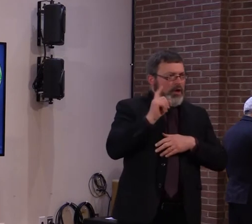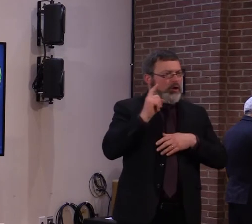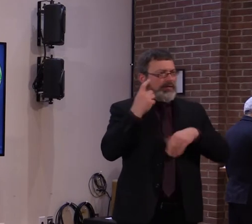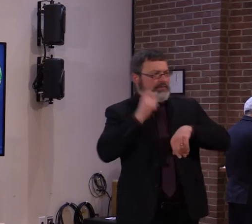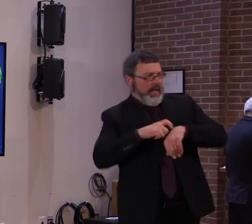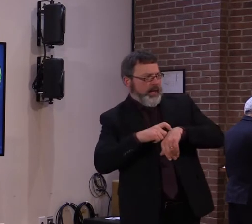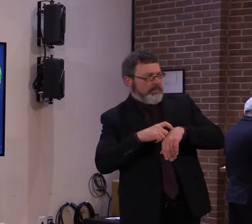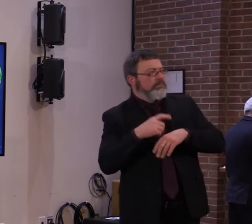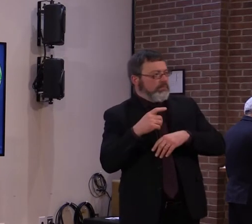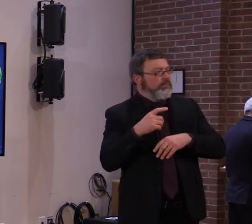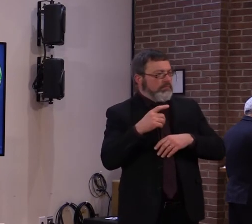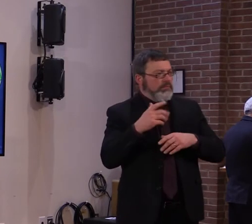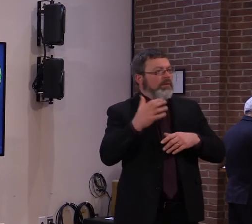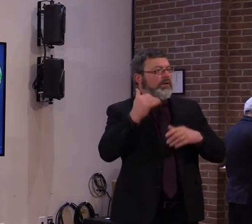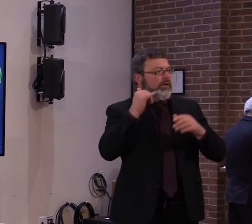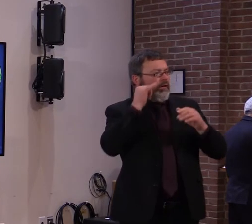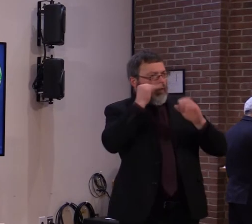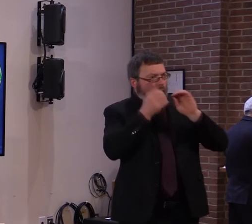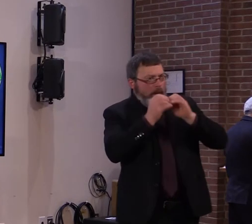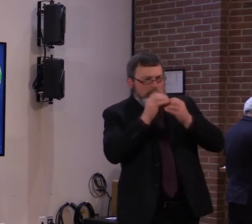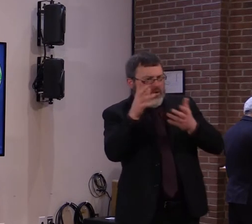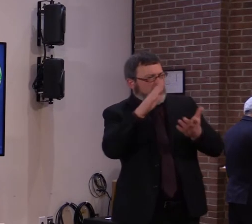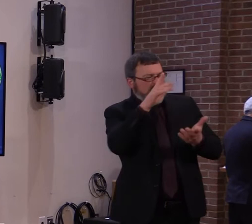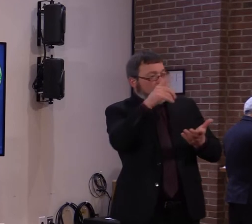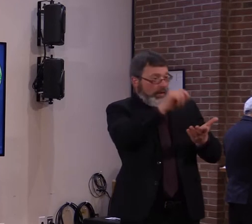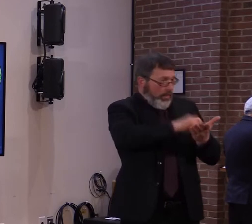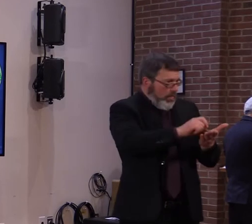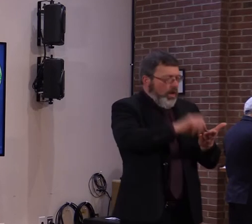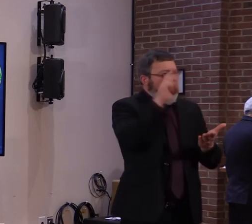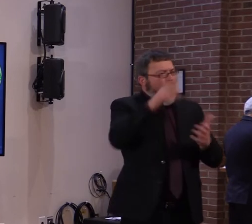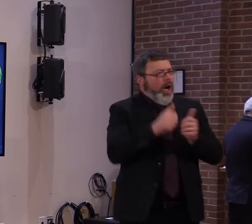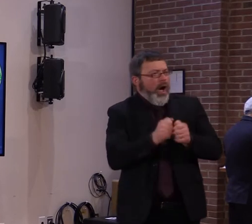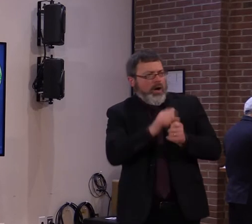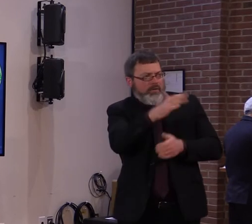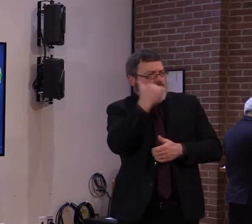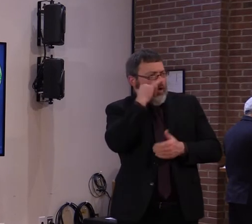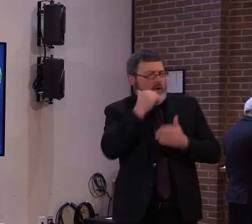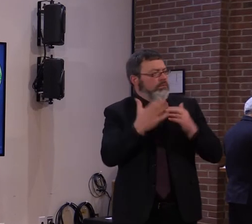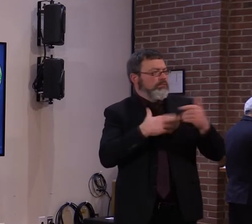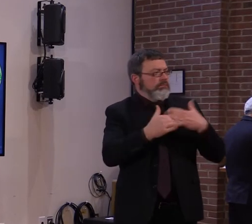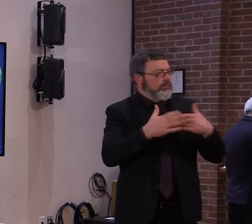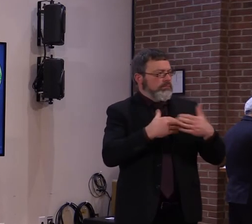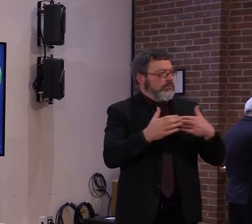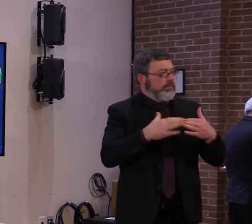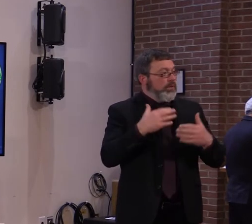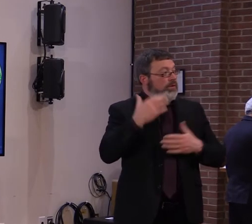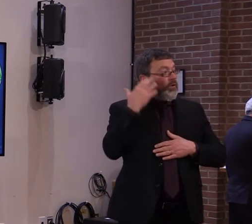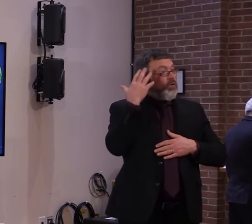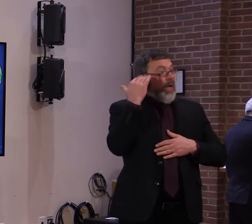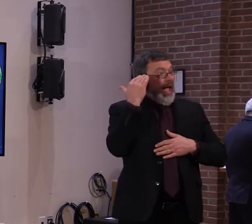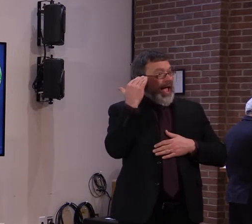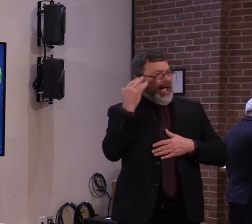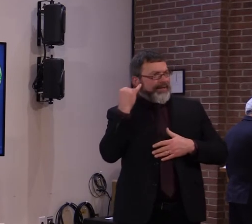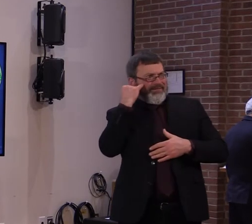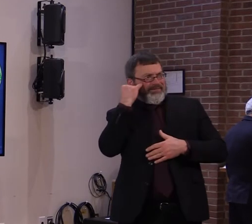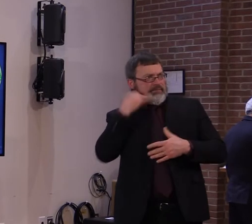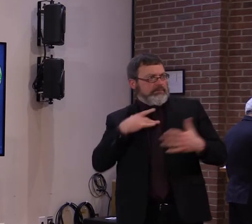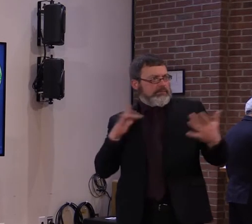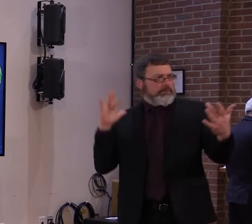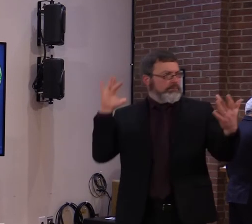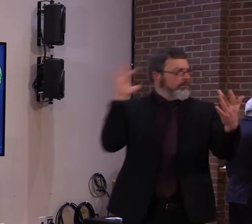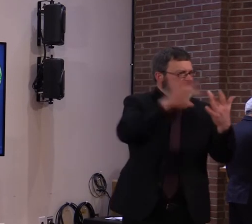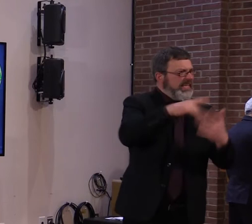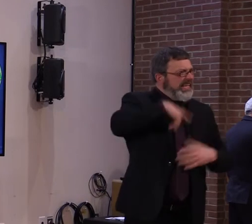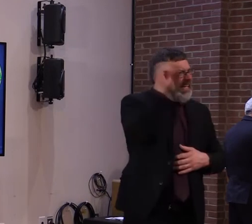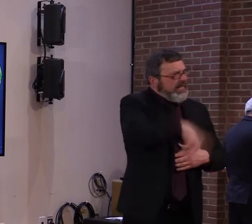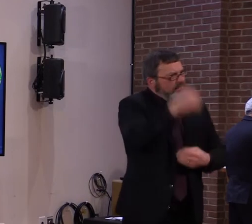need to ensure hospitals are not overwhelmed, keep as many Vermonters working as possible, and certainly, as you heard